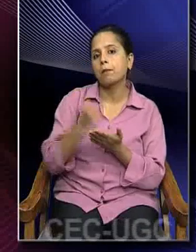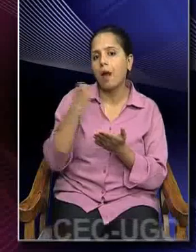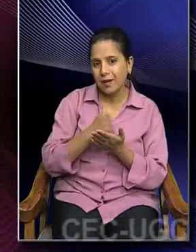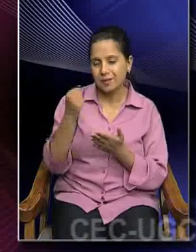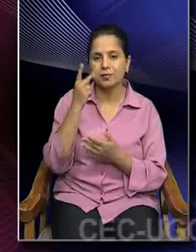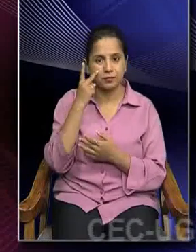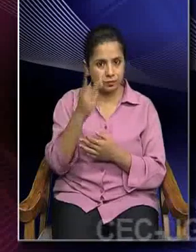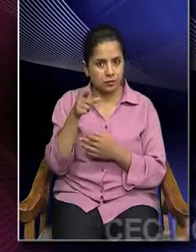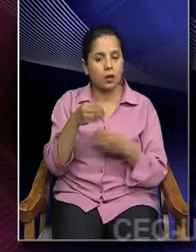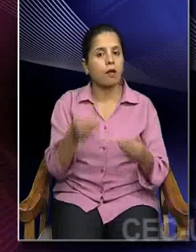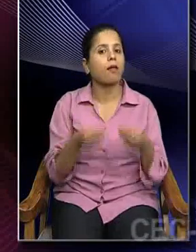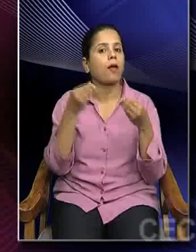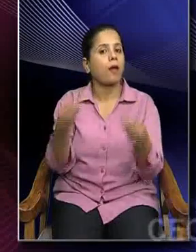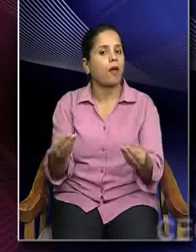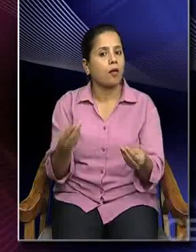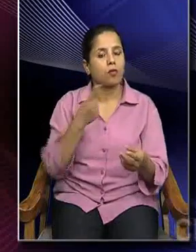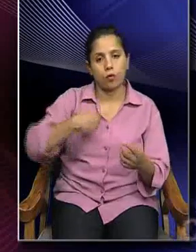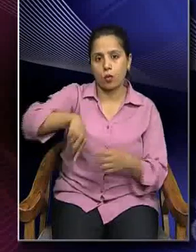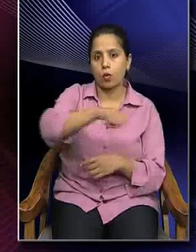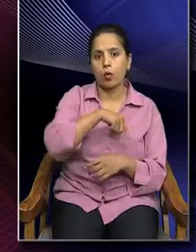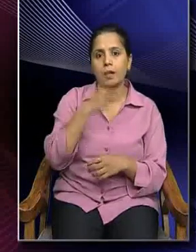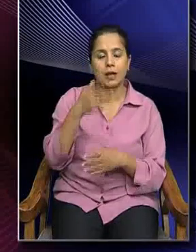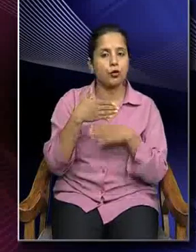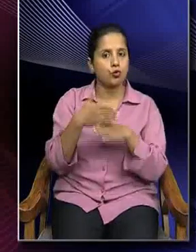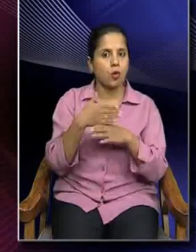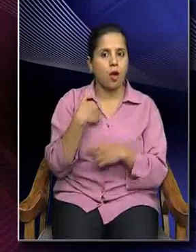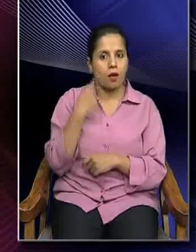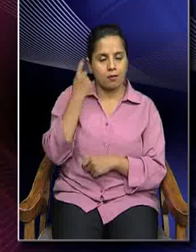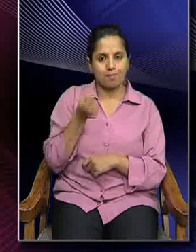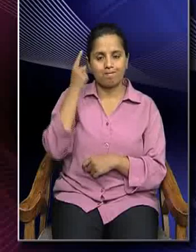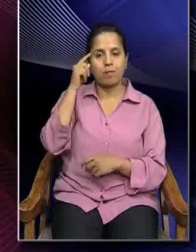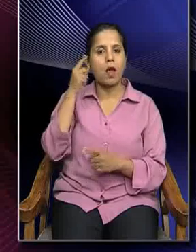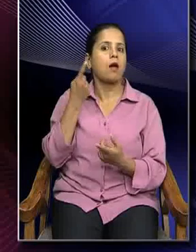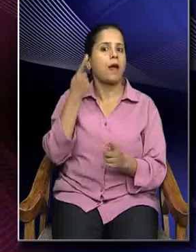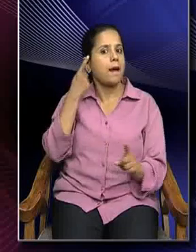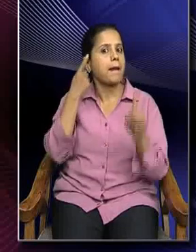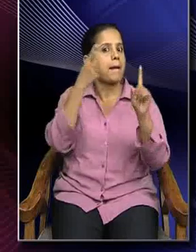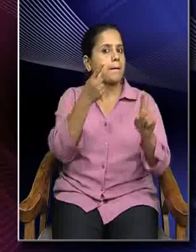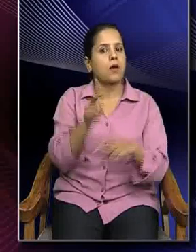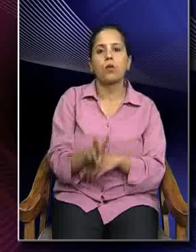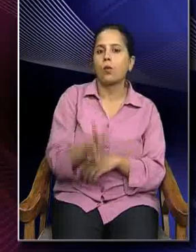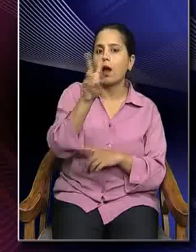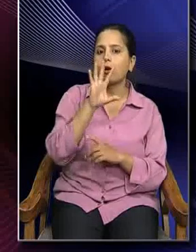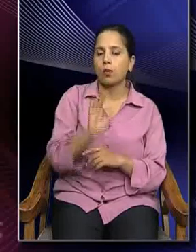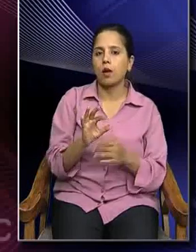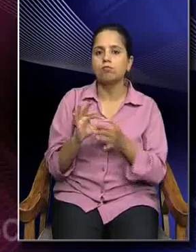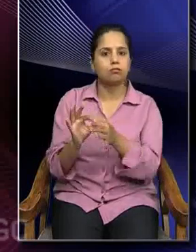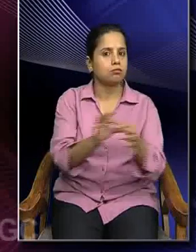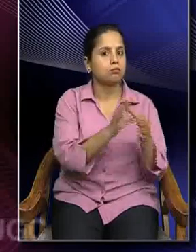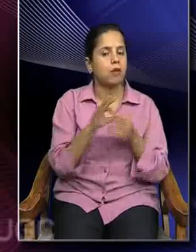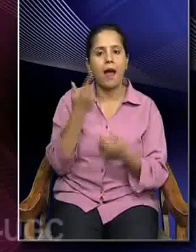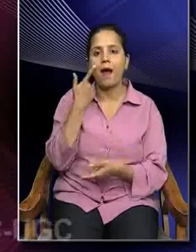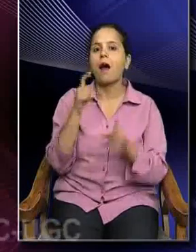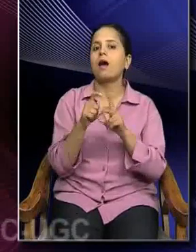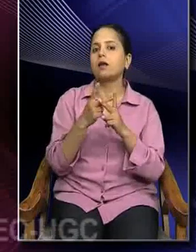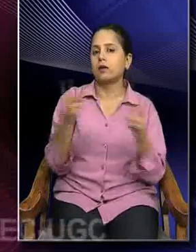practices provide us with a shared sense of purpose and valuable collective identity.